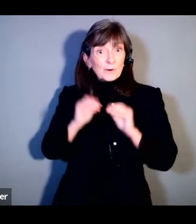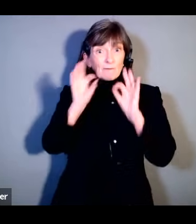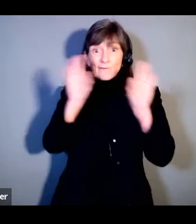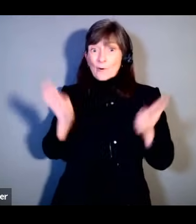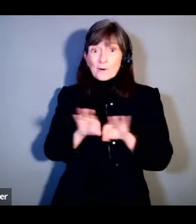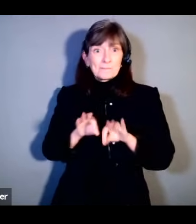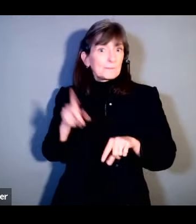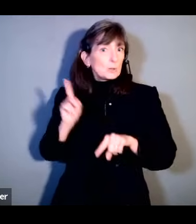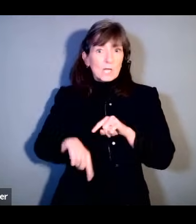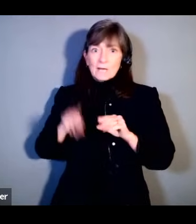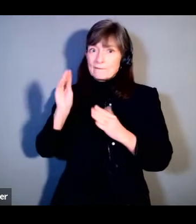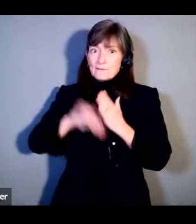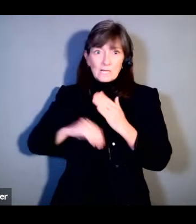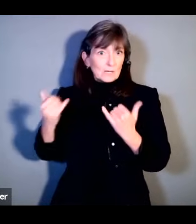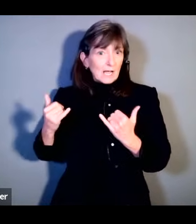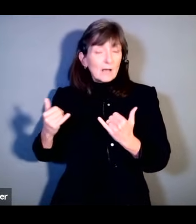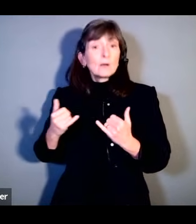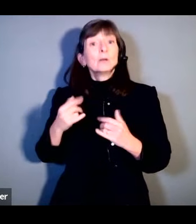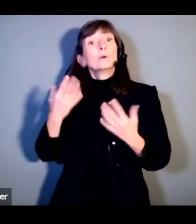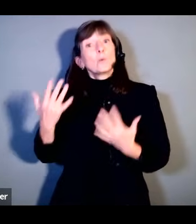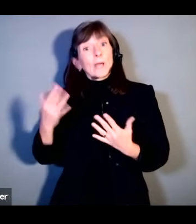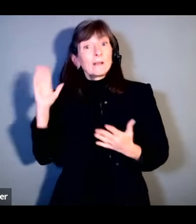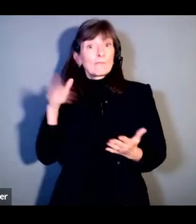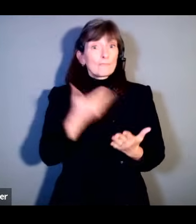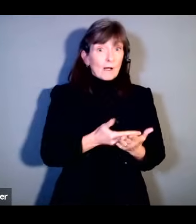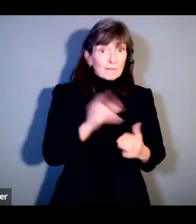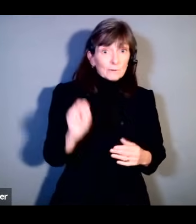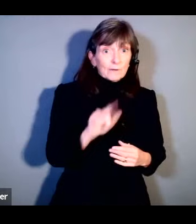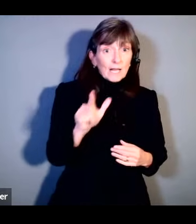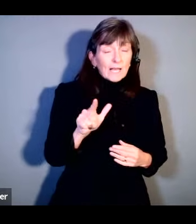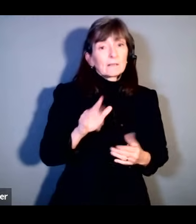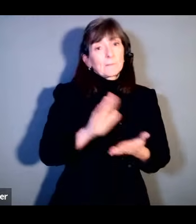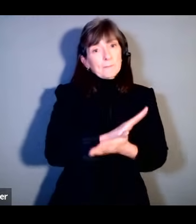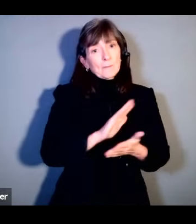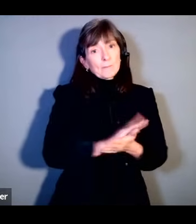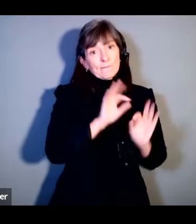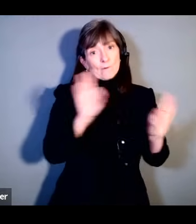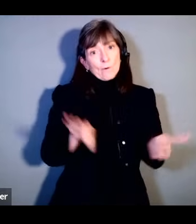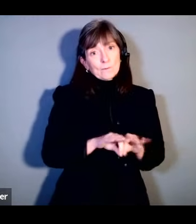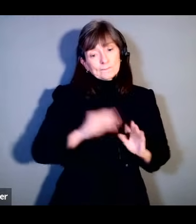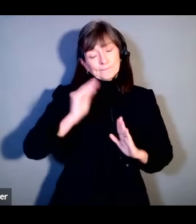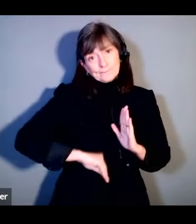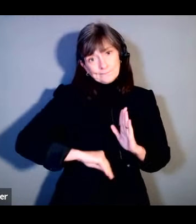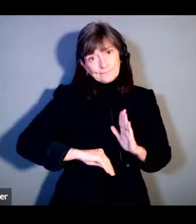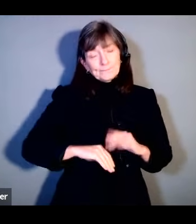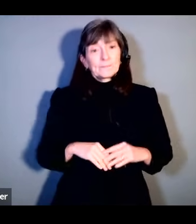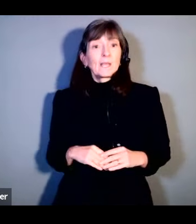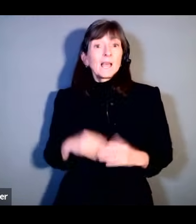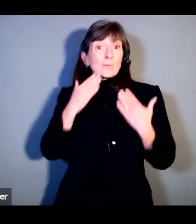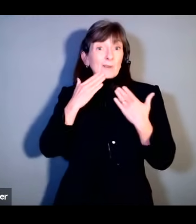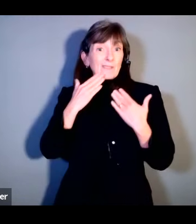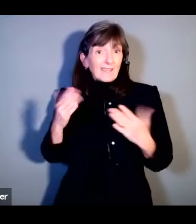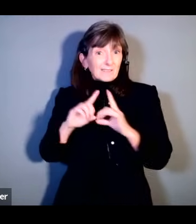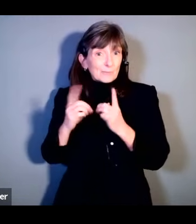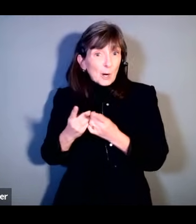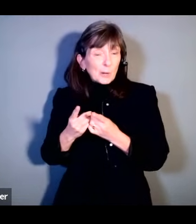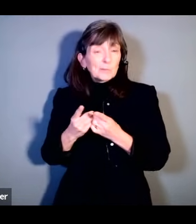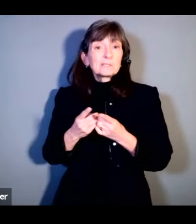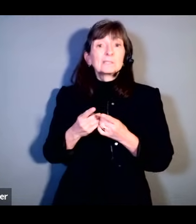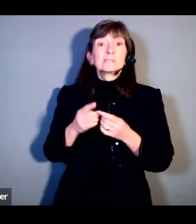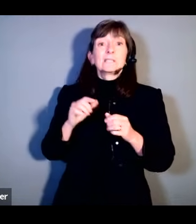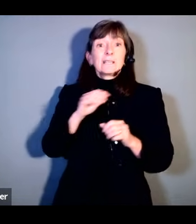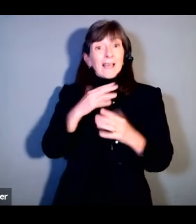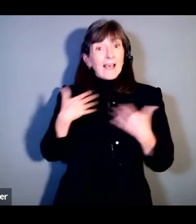a paper form when they reach their point of entry. I really would like to thank everybody in our department, in the regional health